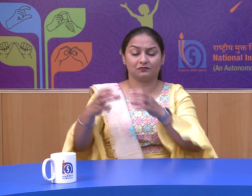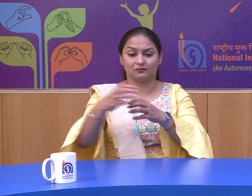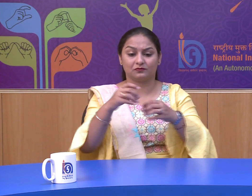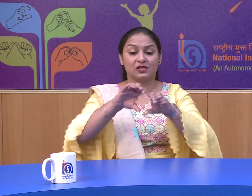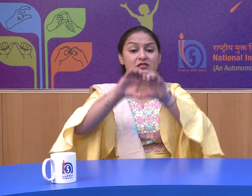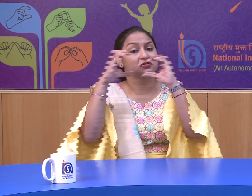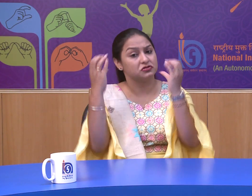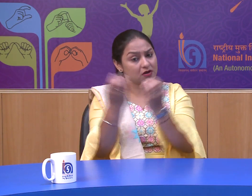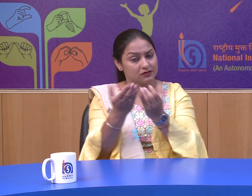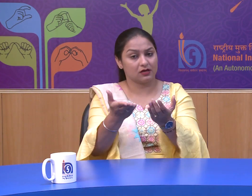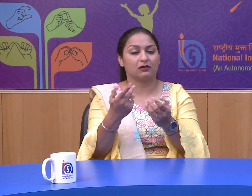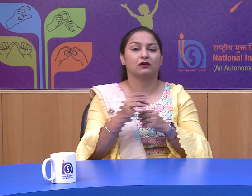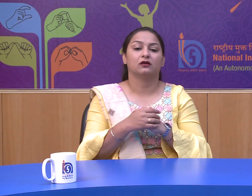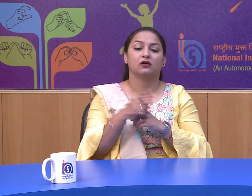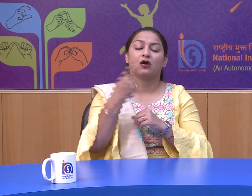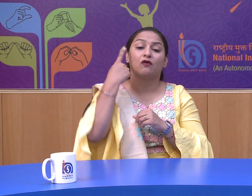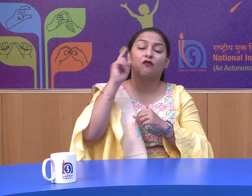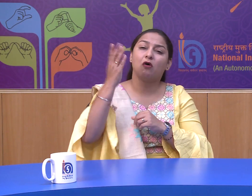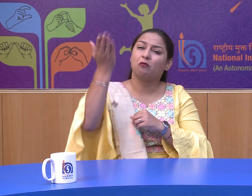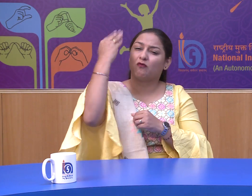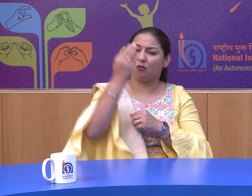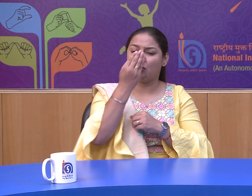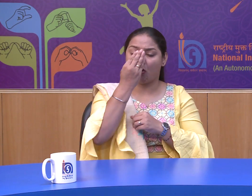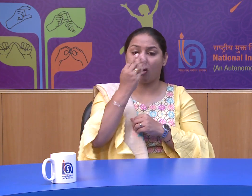structure of the Mauryan Empire